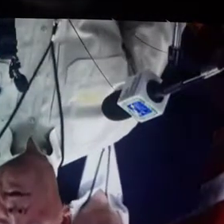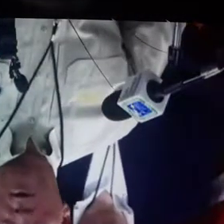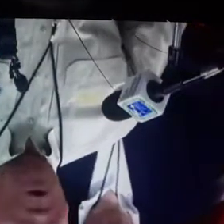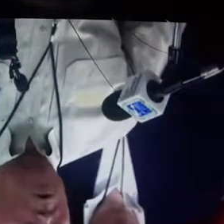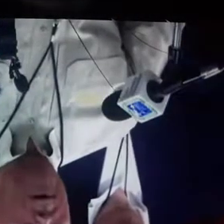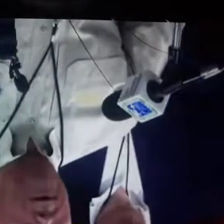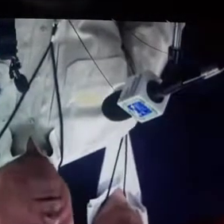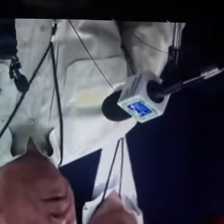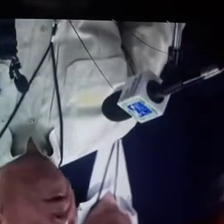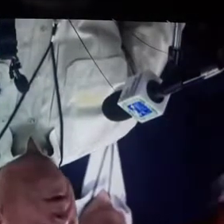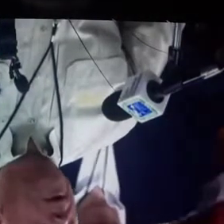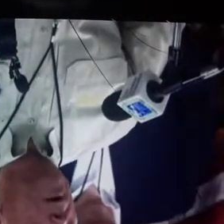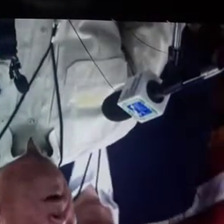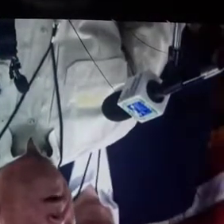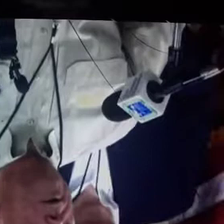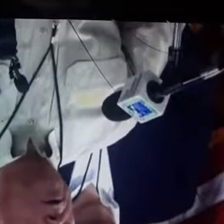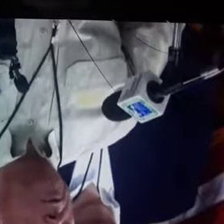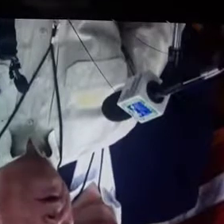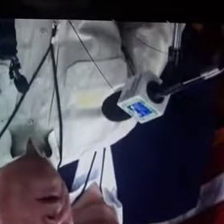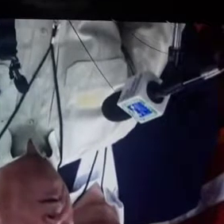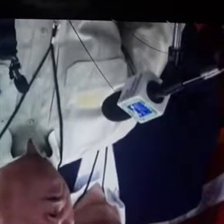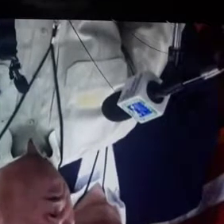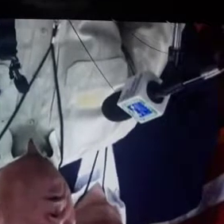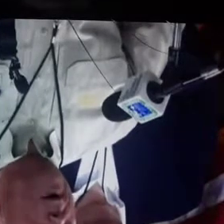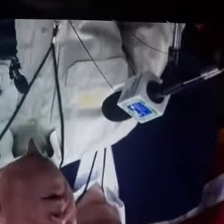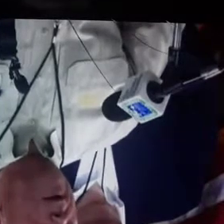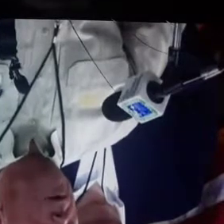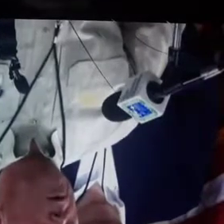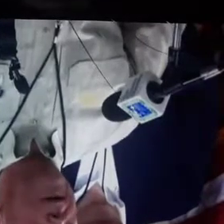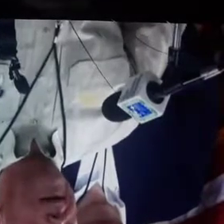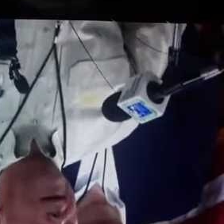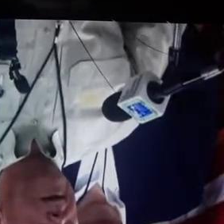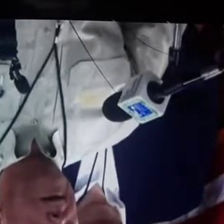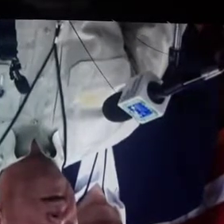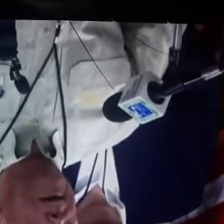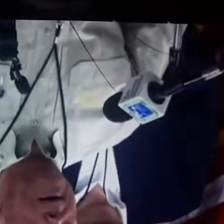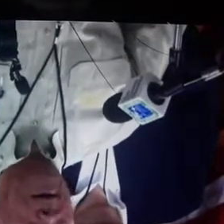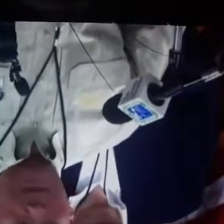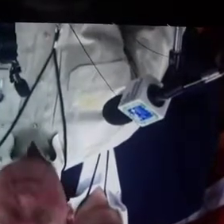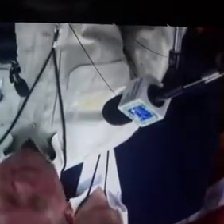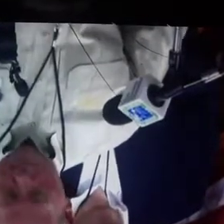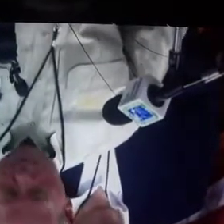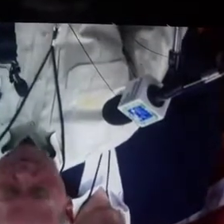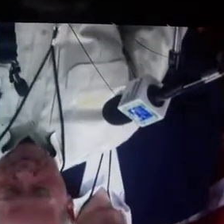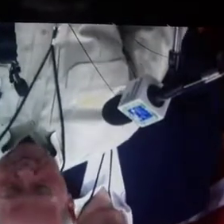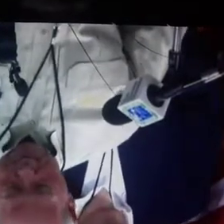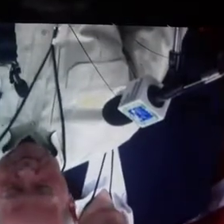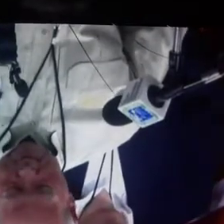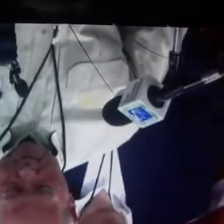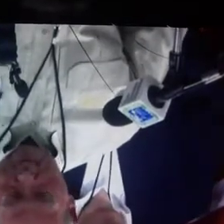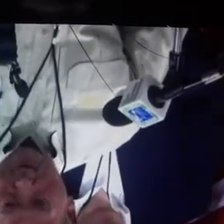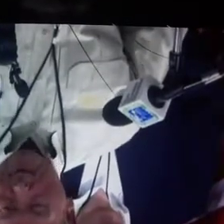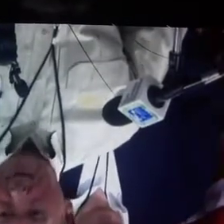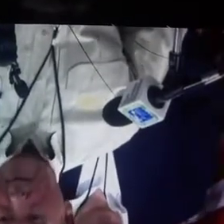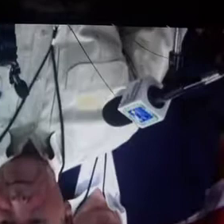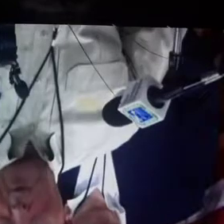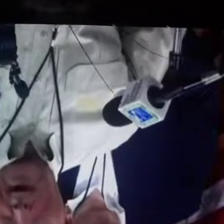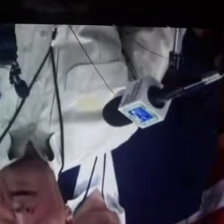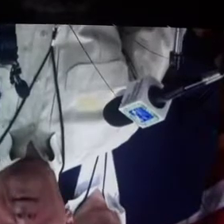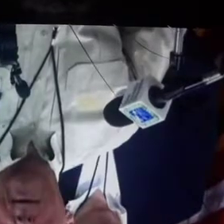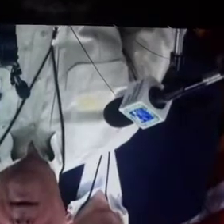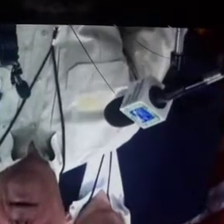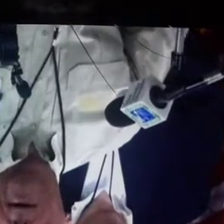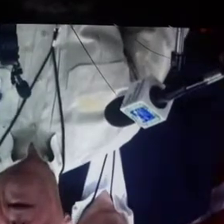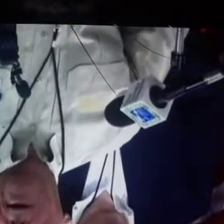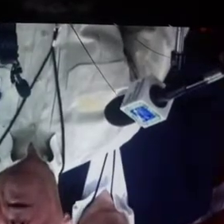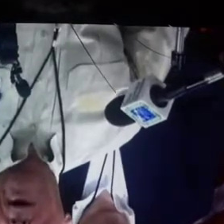absolutely no reason why you should be out joyriding or doing anything other than protecting yourself and your family. Sir. If you're